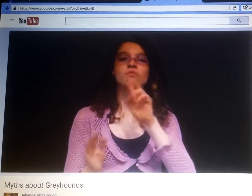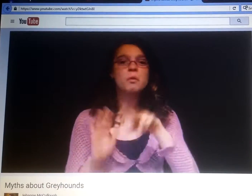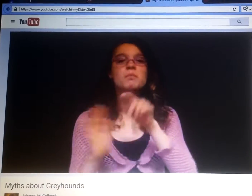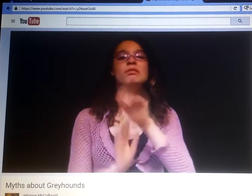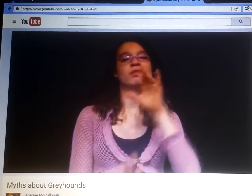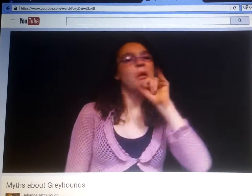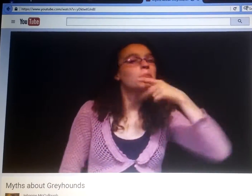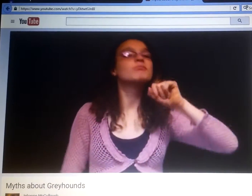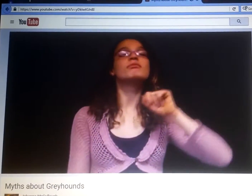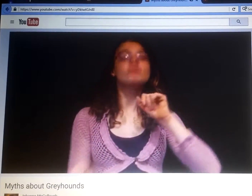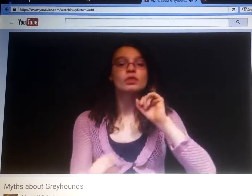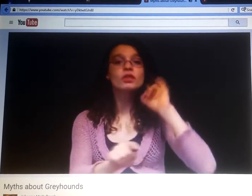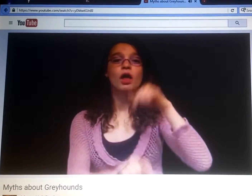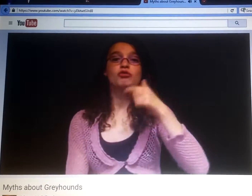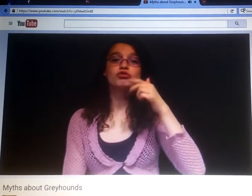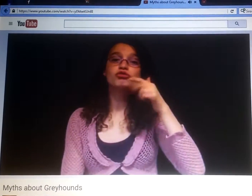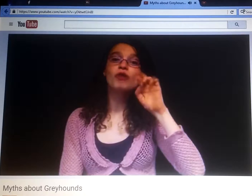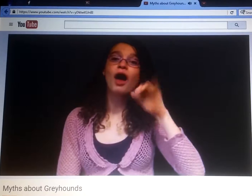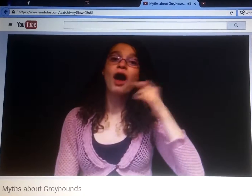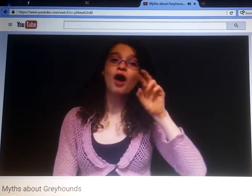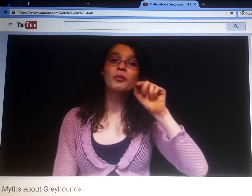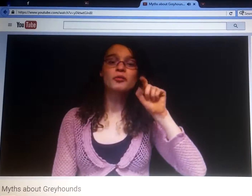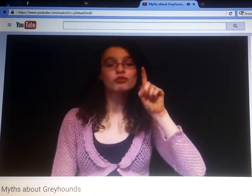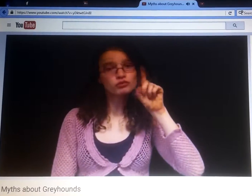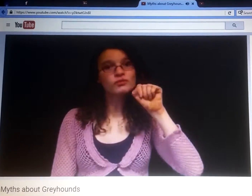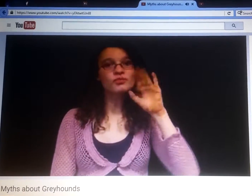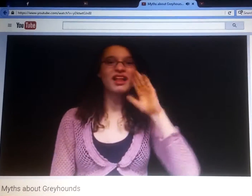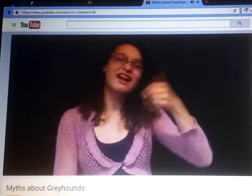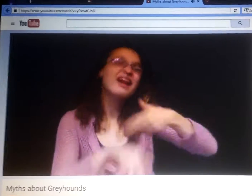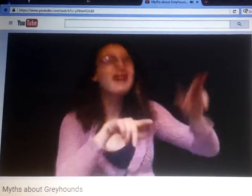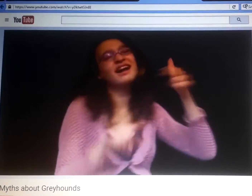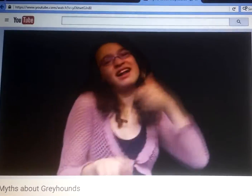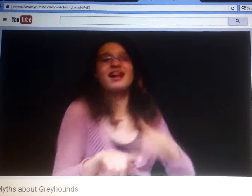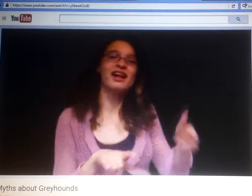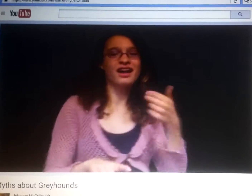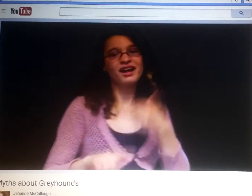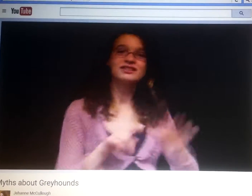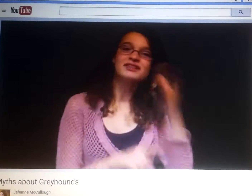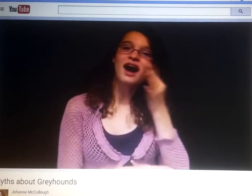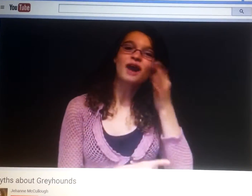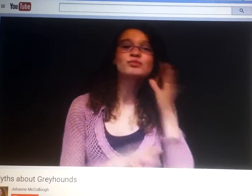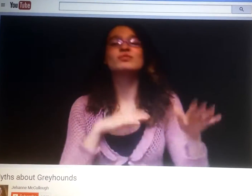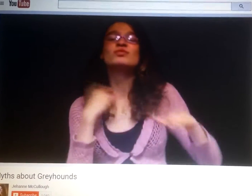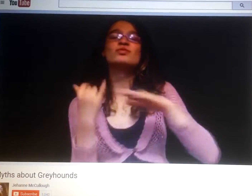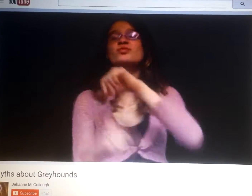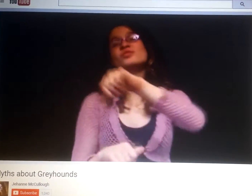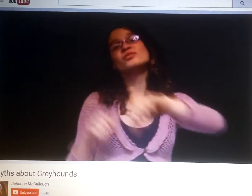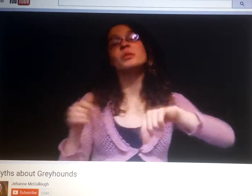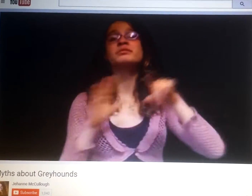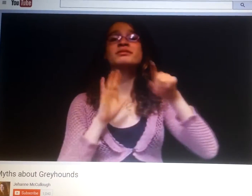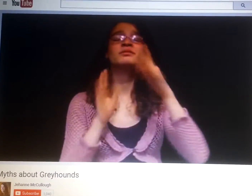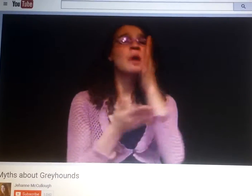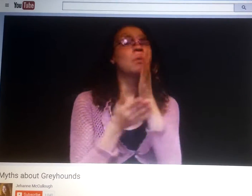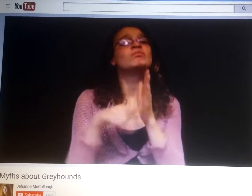some videos where the greyhounds are actually licking the cat. And so they're